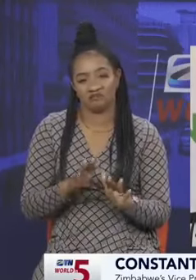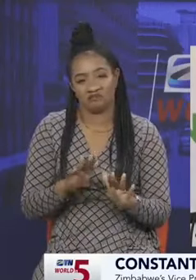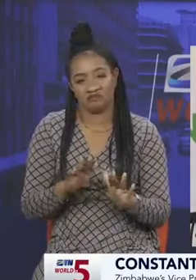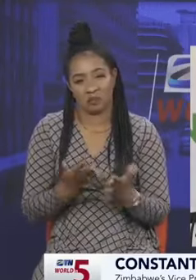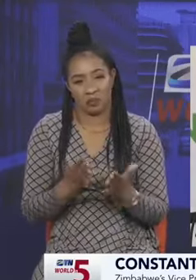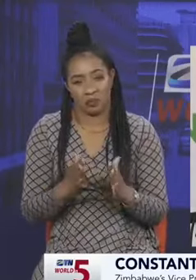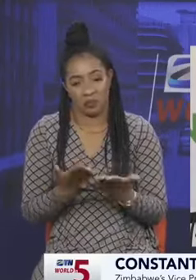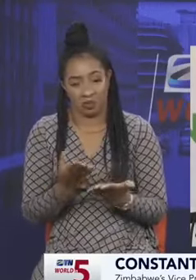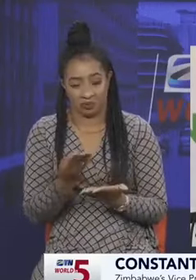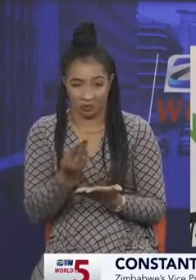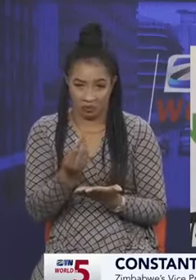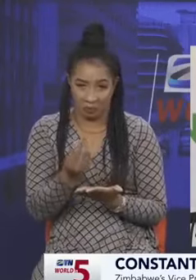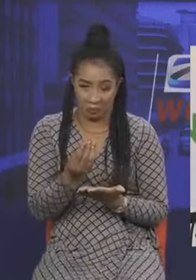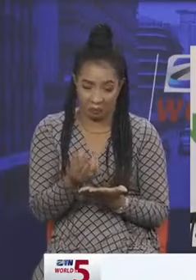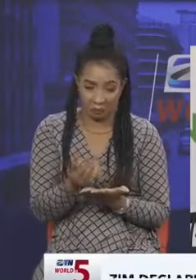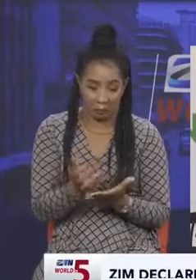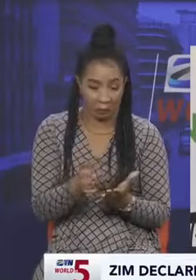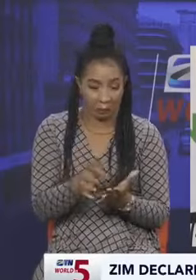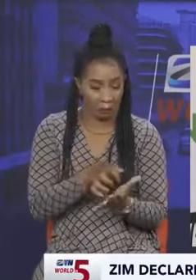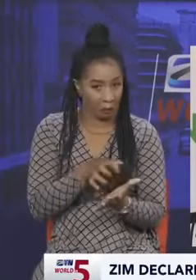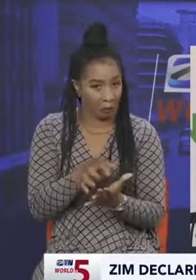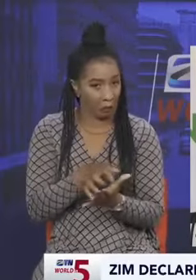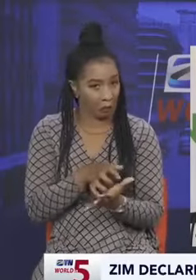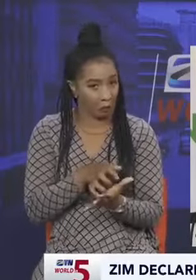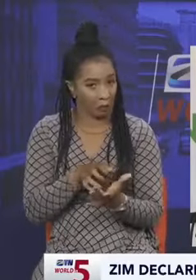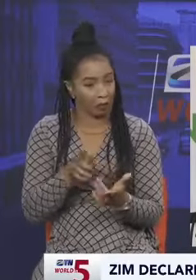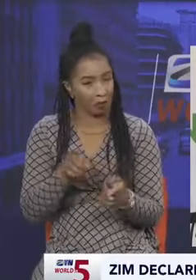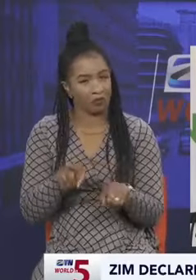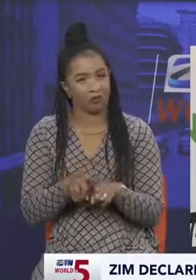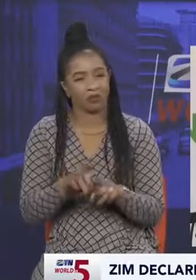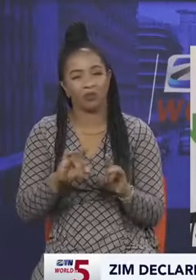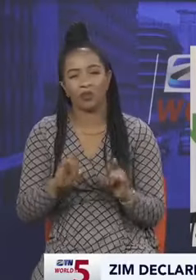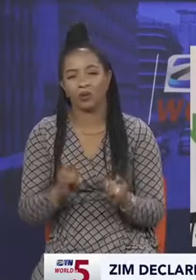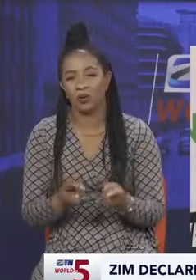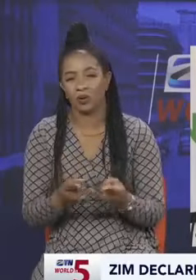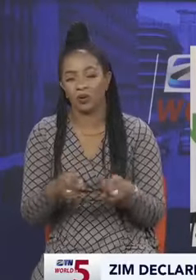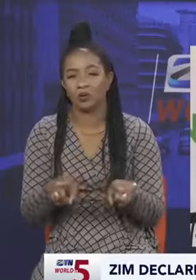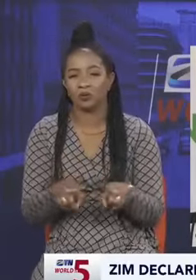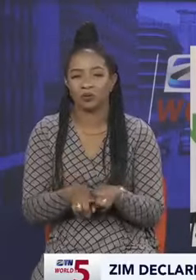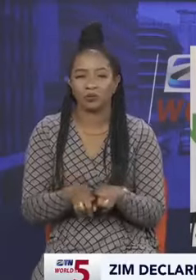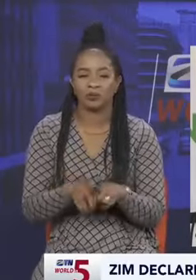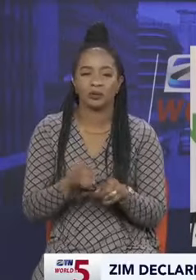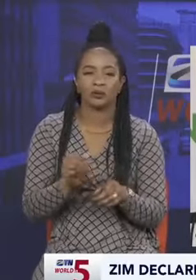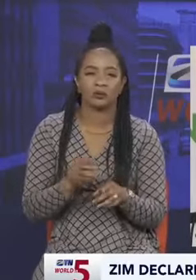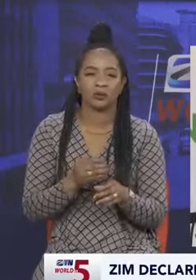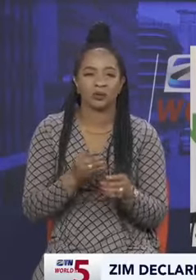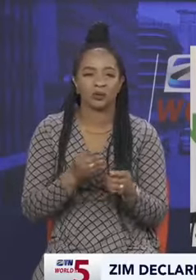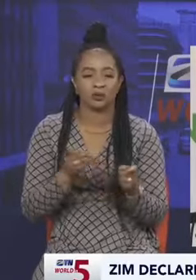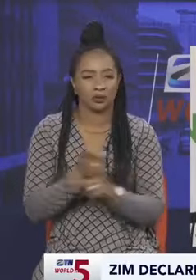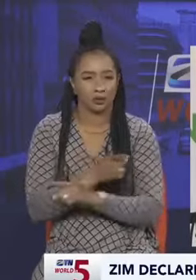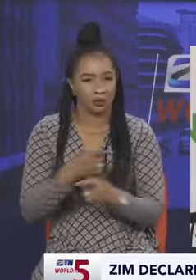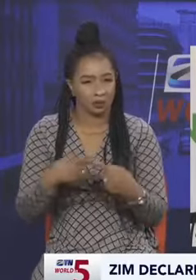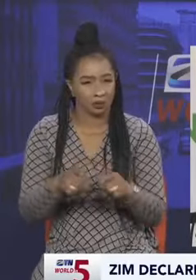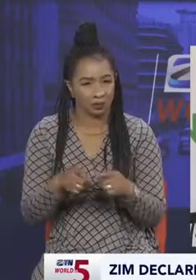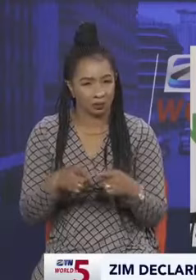what type of money you had gathered or to hire or the advocates, they will do nothing. Nothing will stop